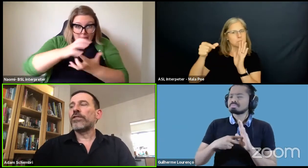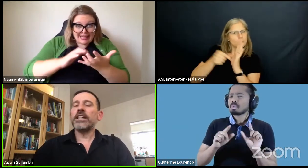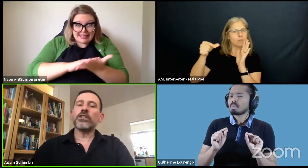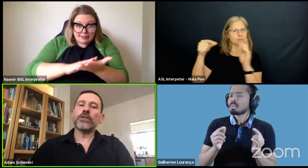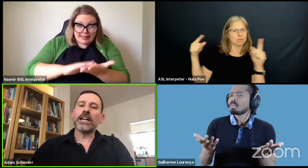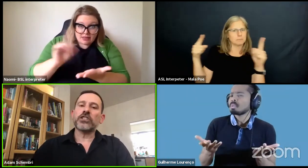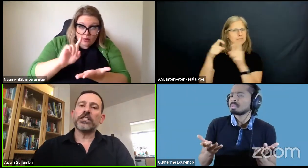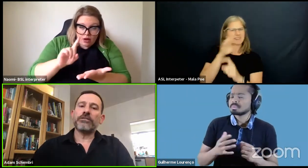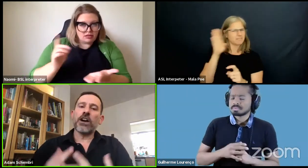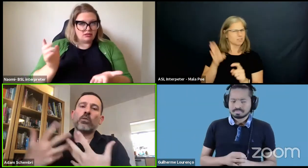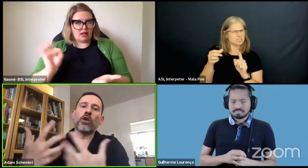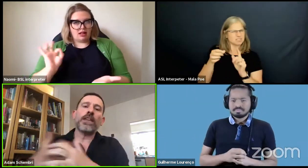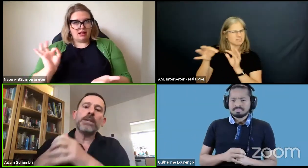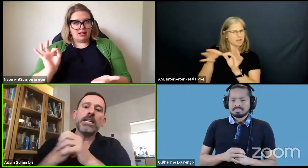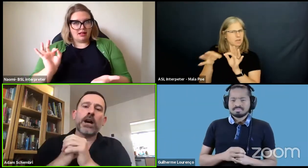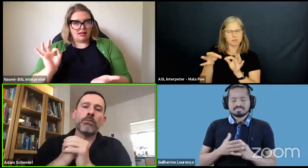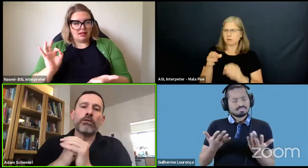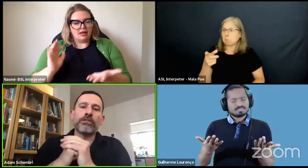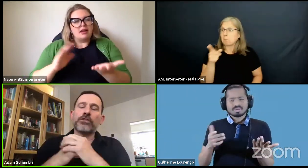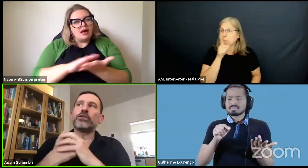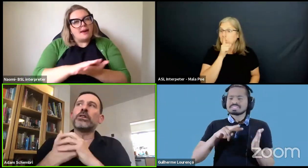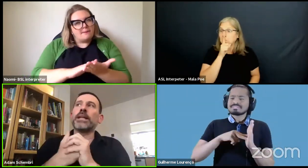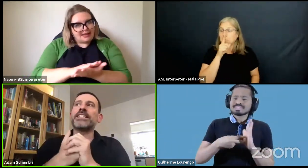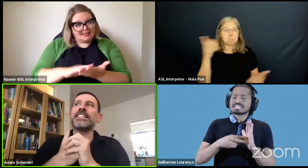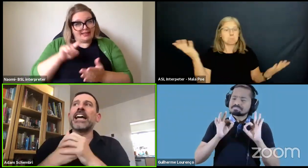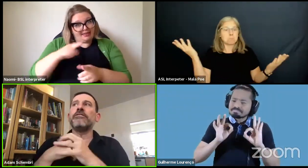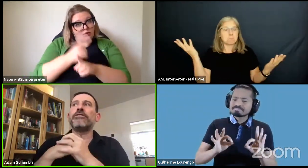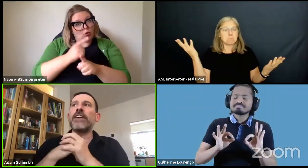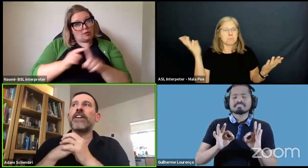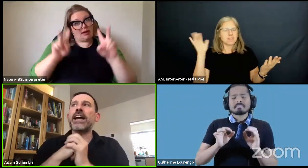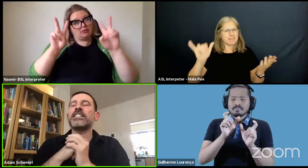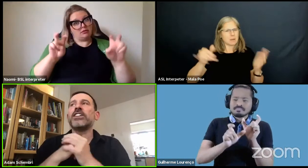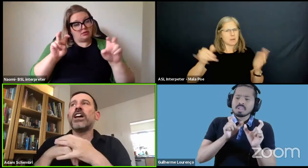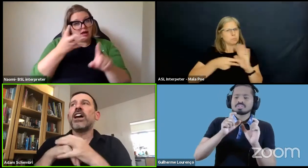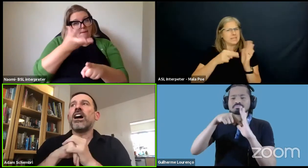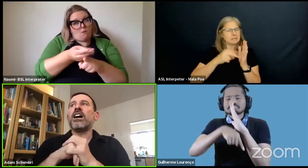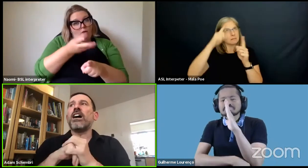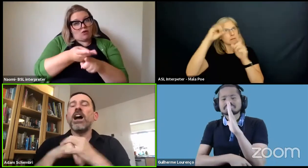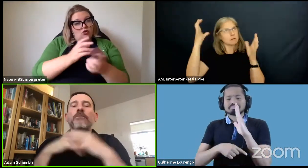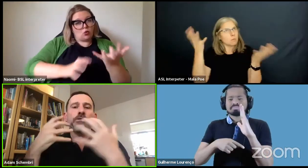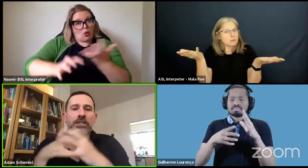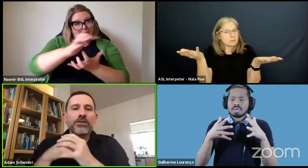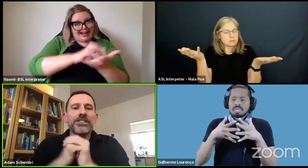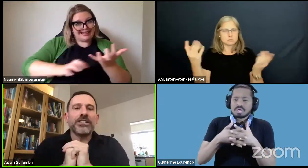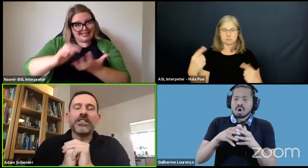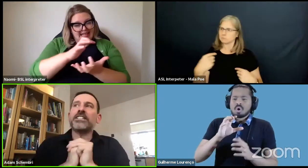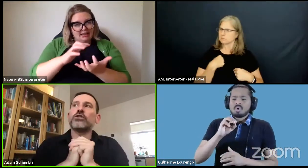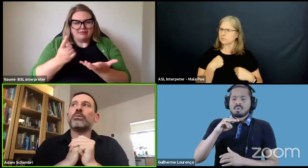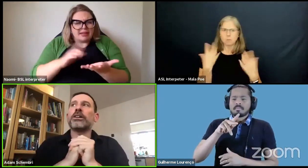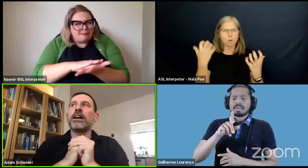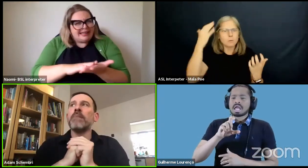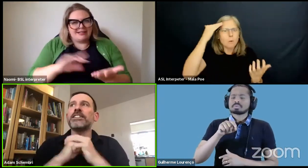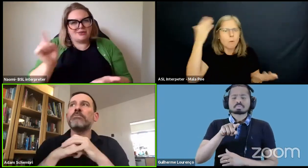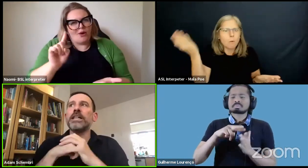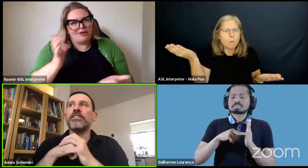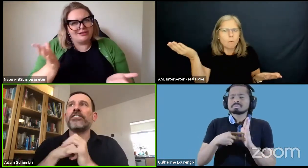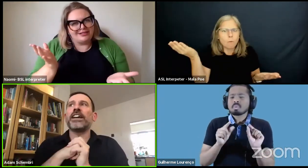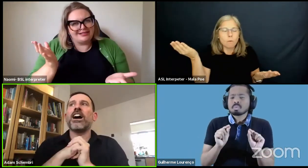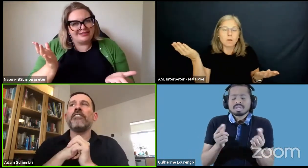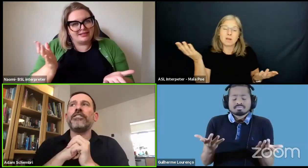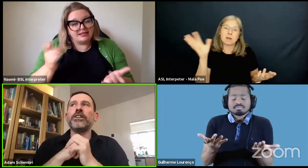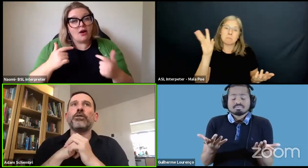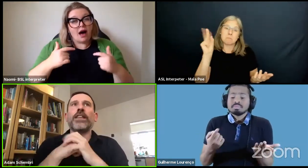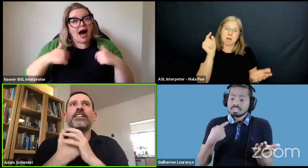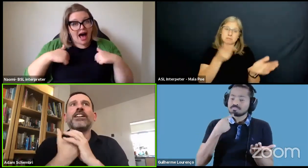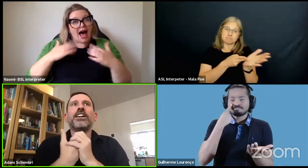So they don't actually define what they mean by morphological complexity. And in fact, I'm very interested in this issue, but I must admit that